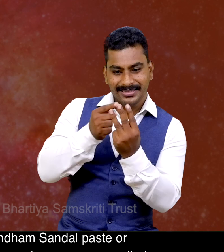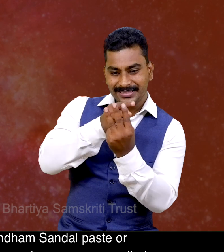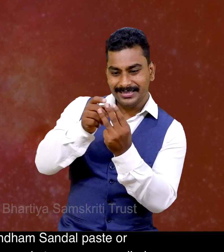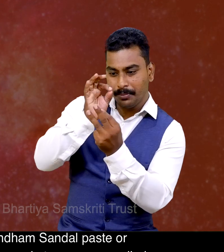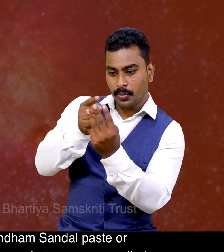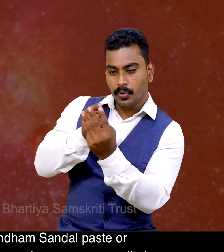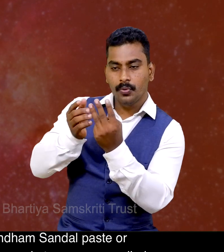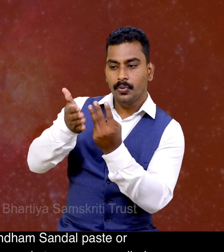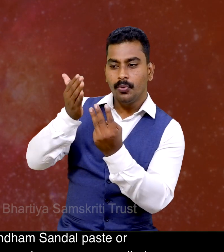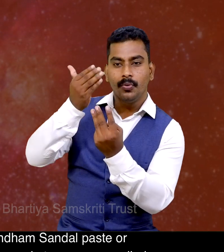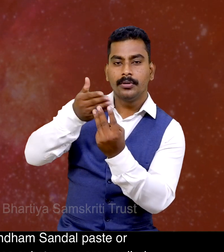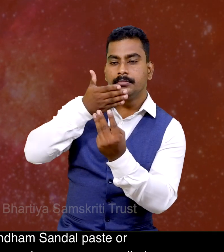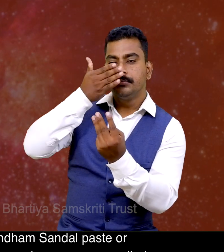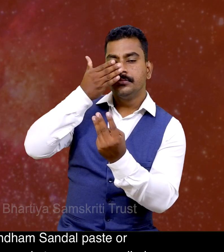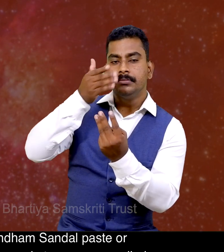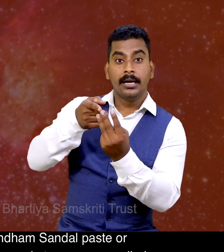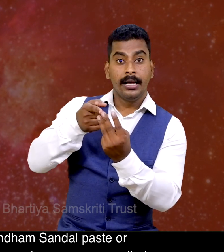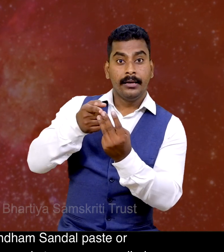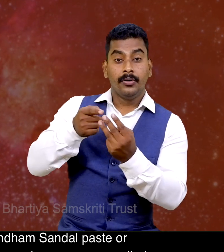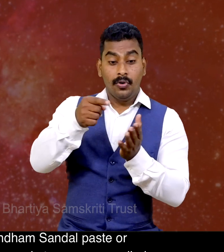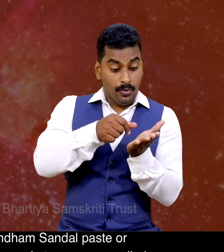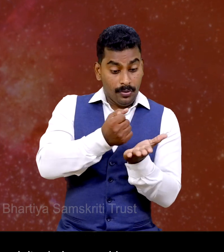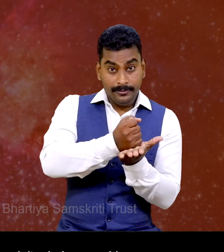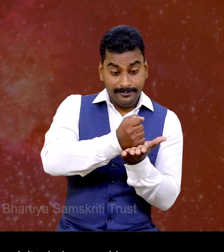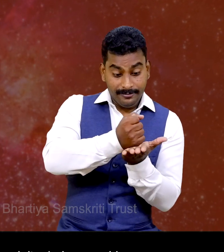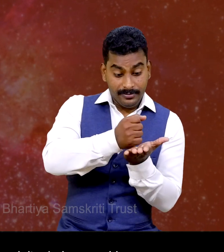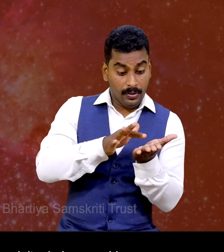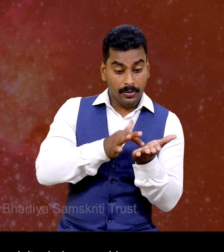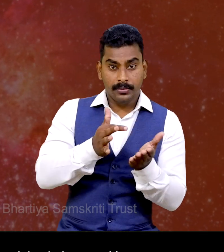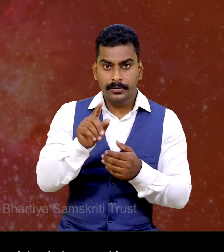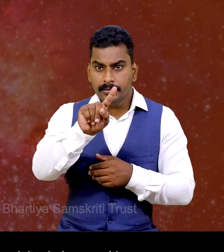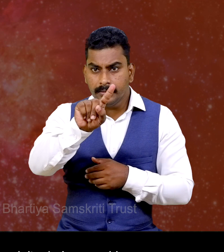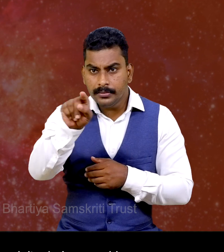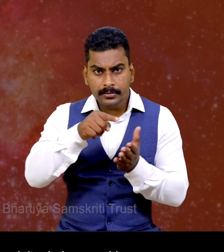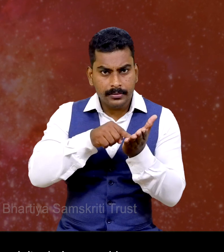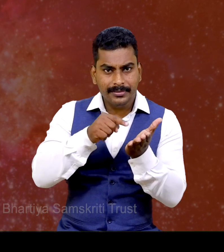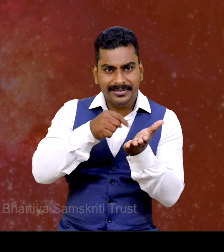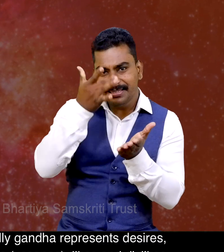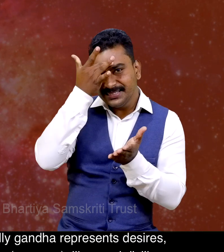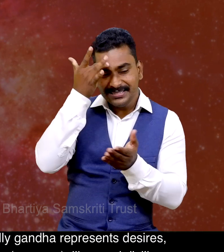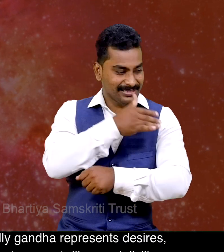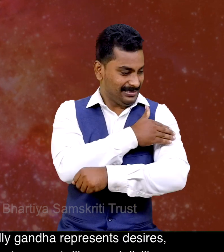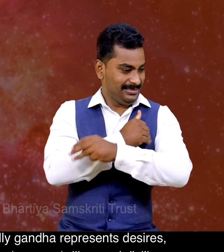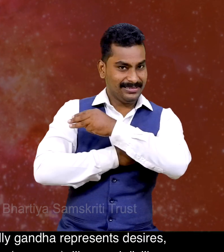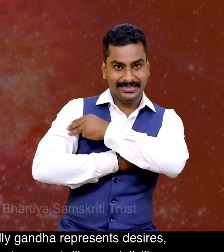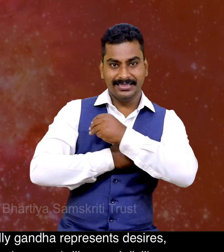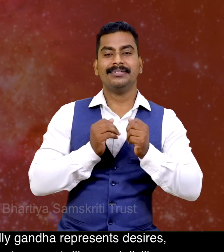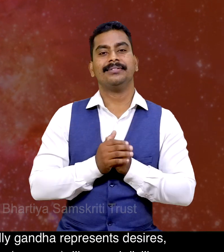fragrant substances. They are applied to the deity during the worship. Symbolically,